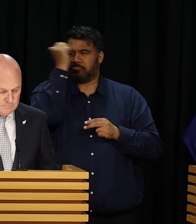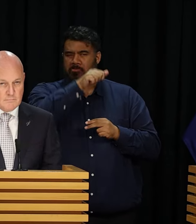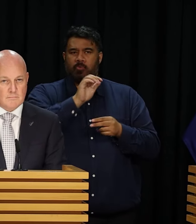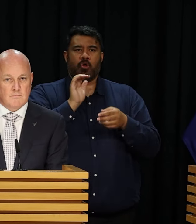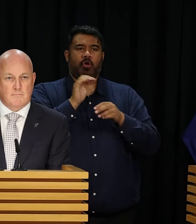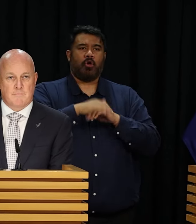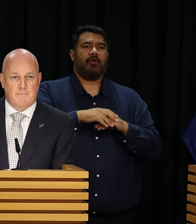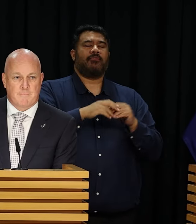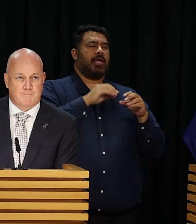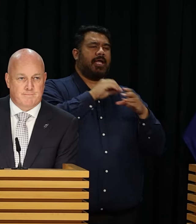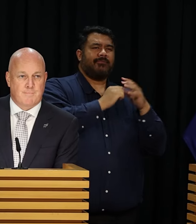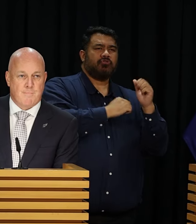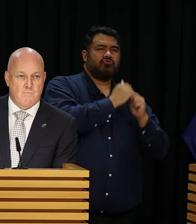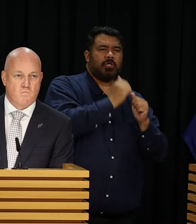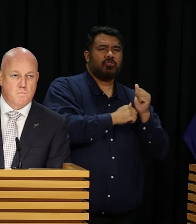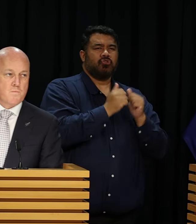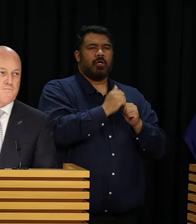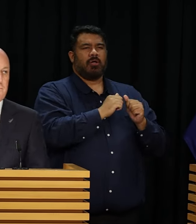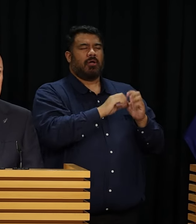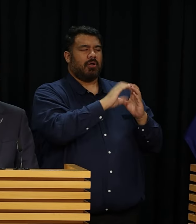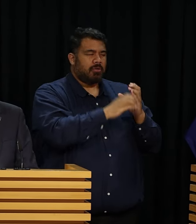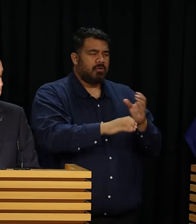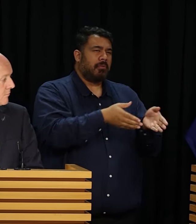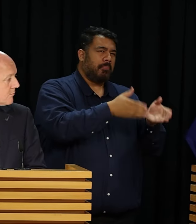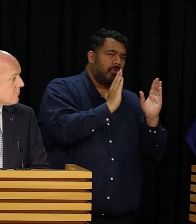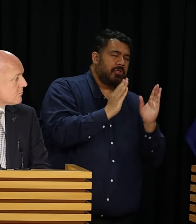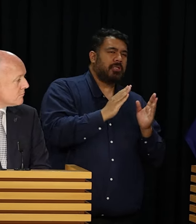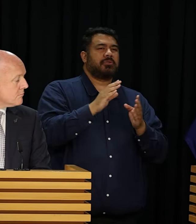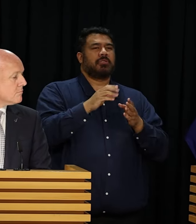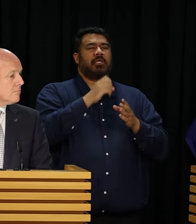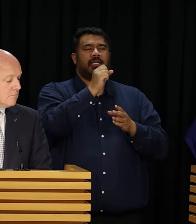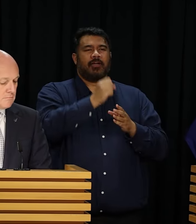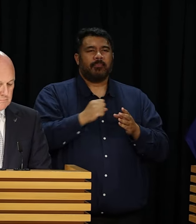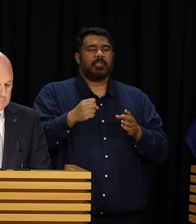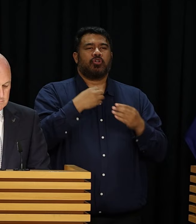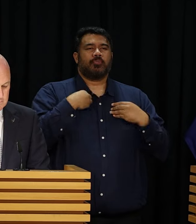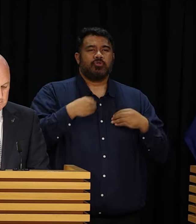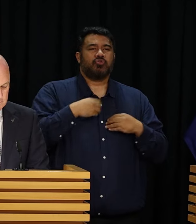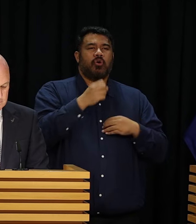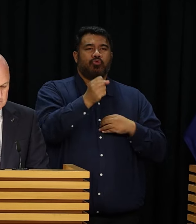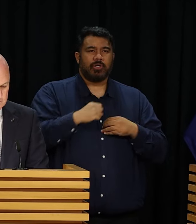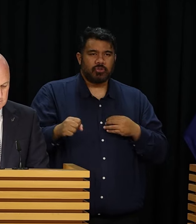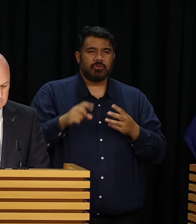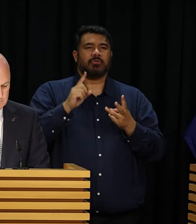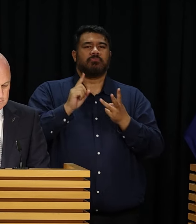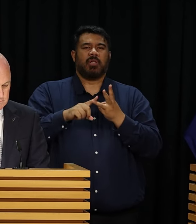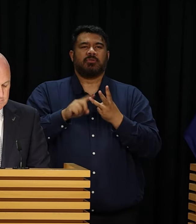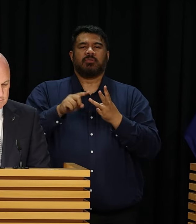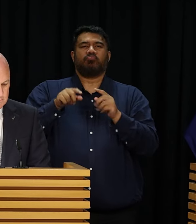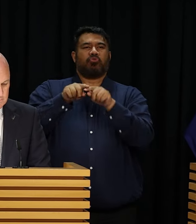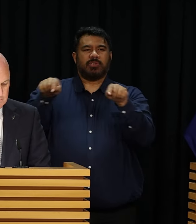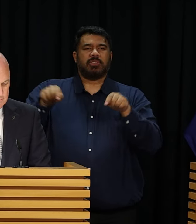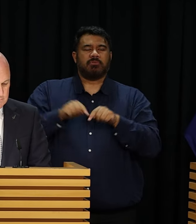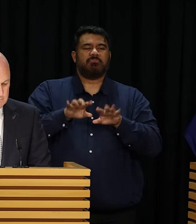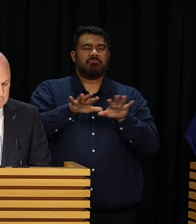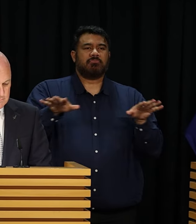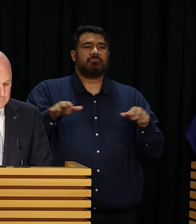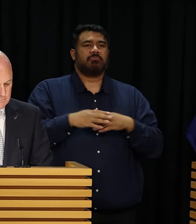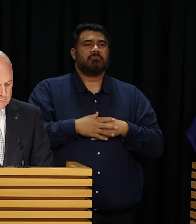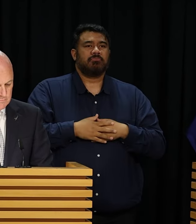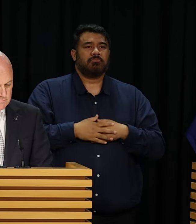school property, and and commercial and government operations. The aim is for the reviewers to report back to me in just